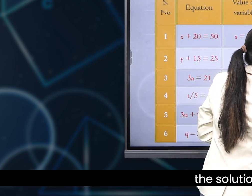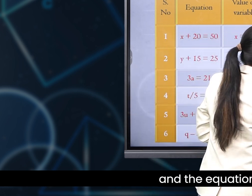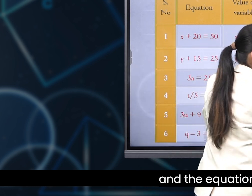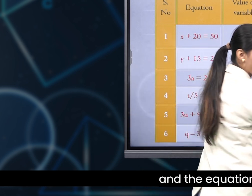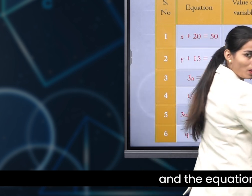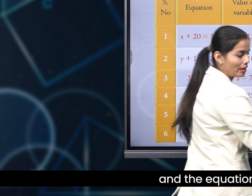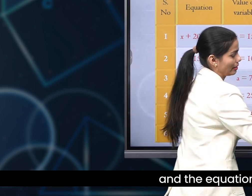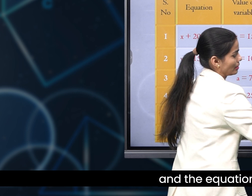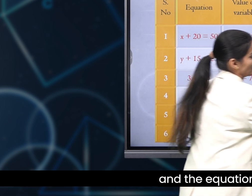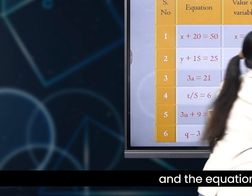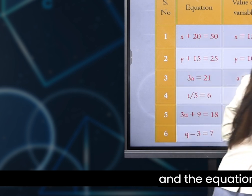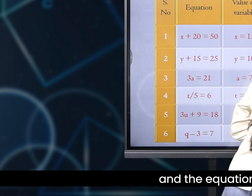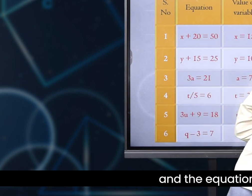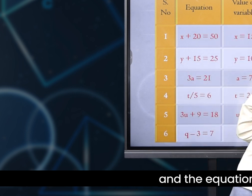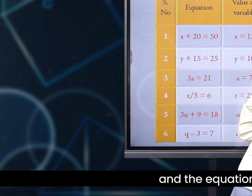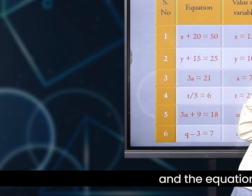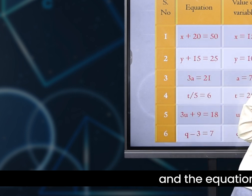and the equation is satisfied.